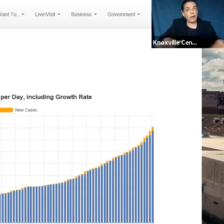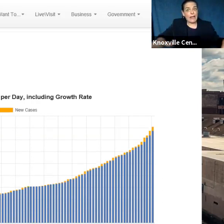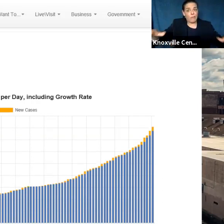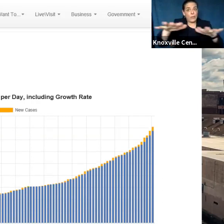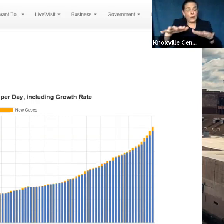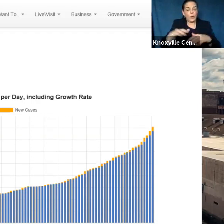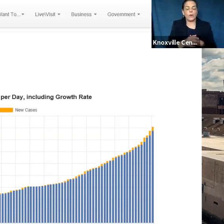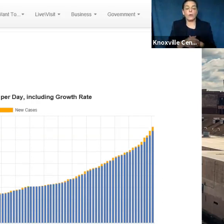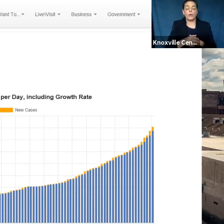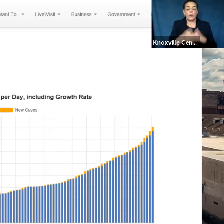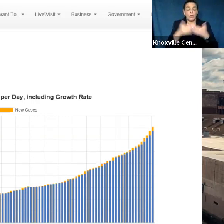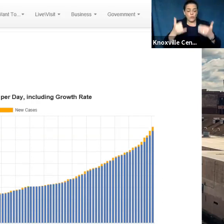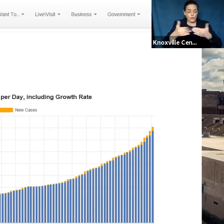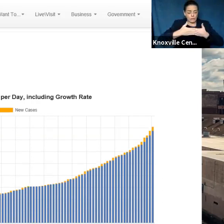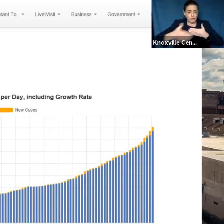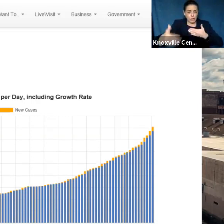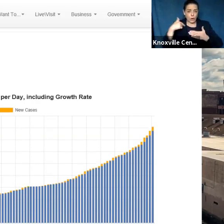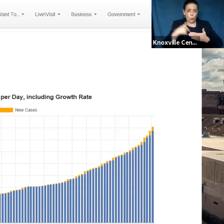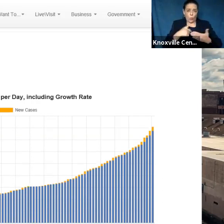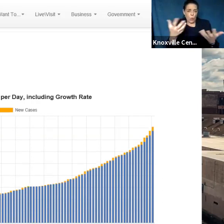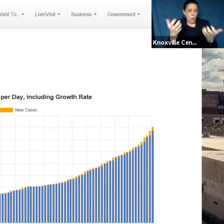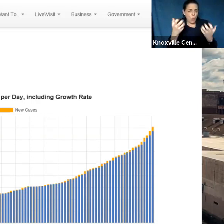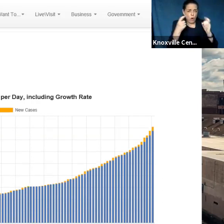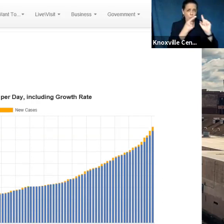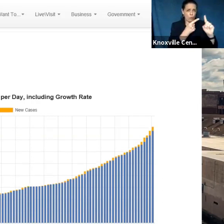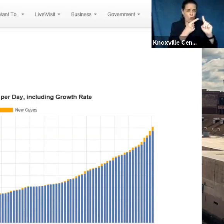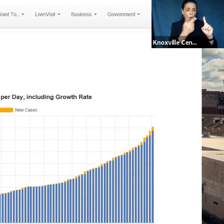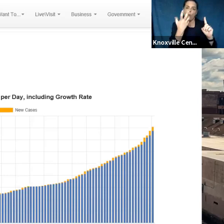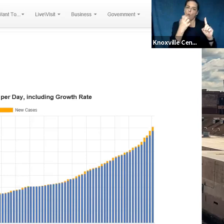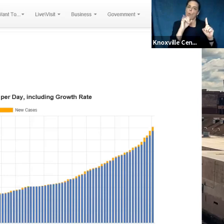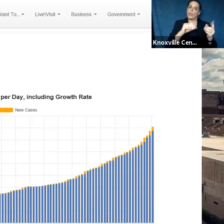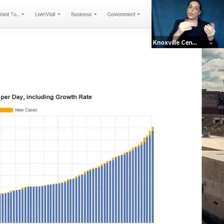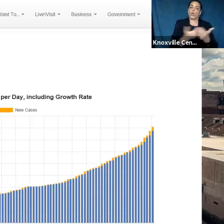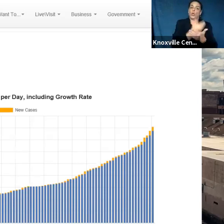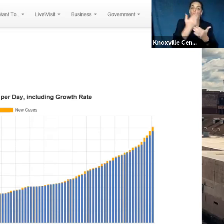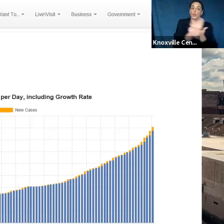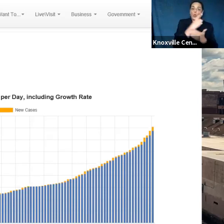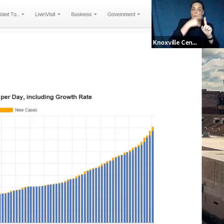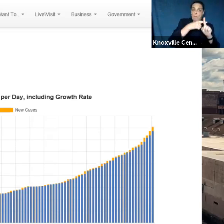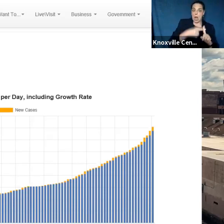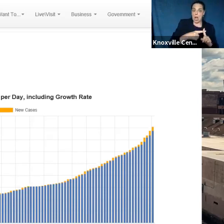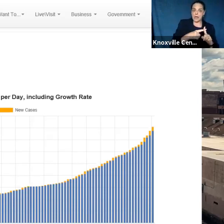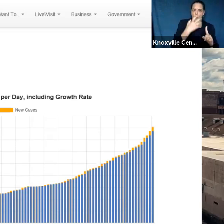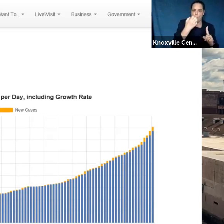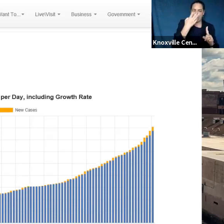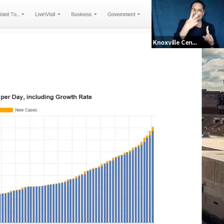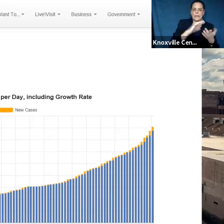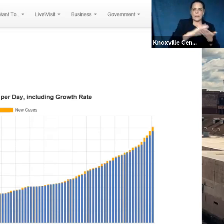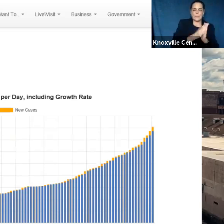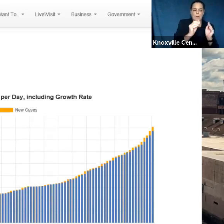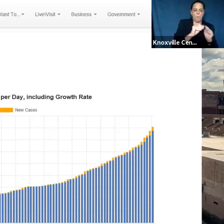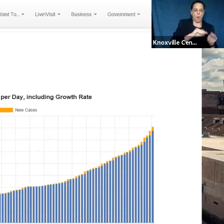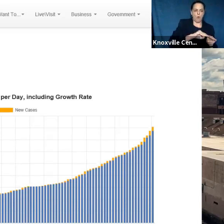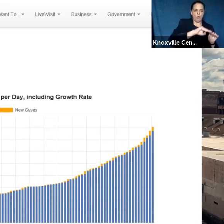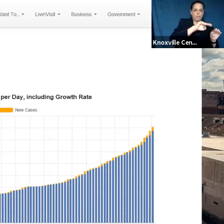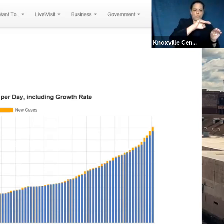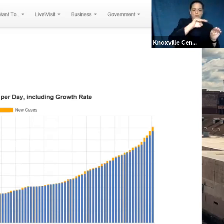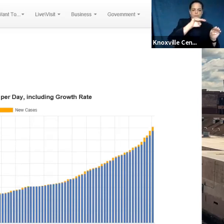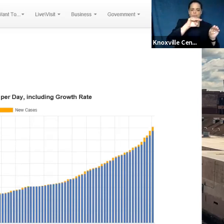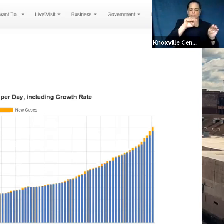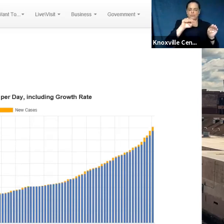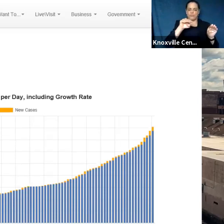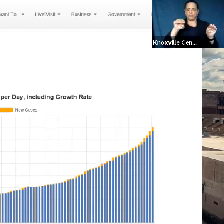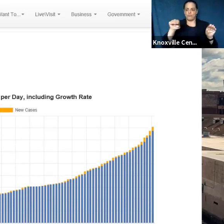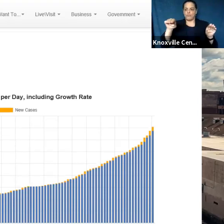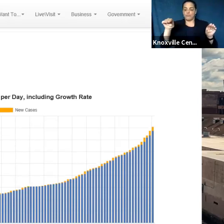forward is the new cases becoming more stable and leveling off. Slow, steady increases allow us to have cases